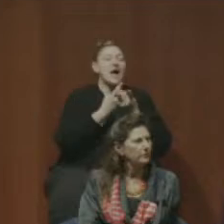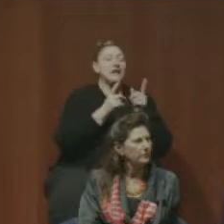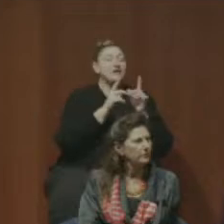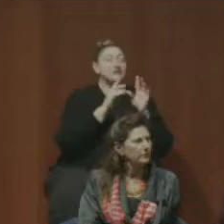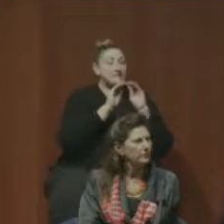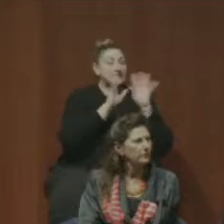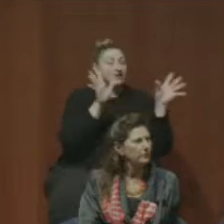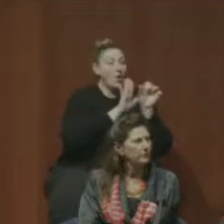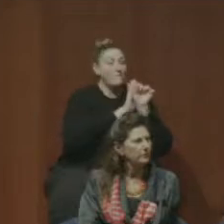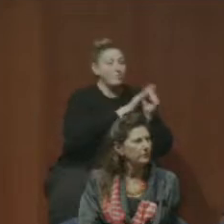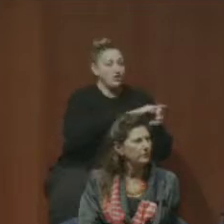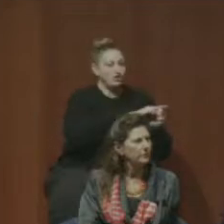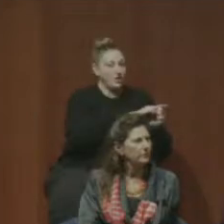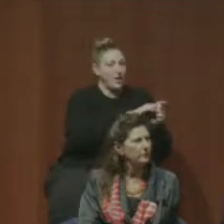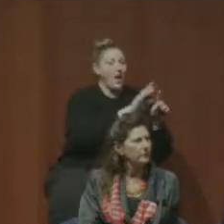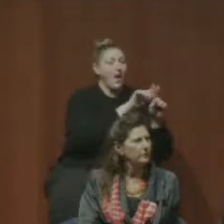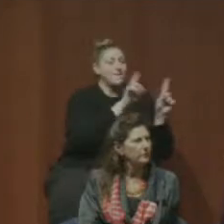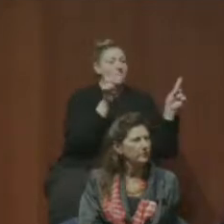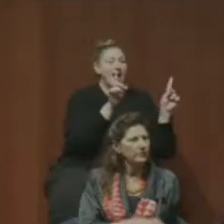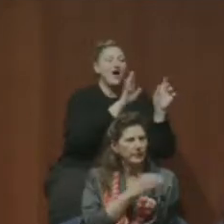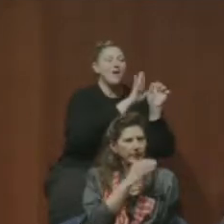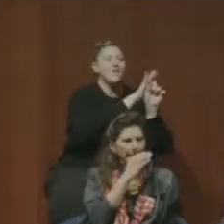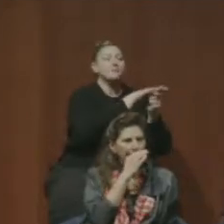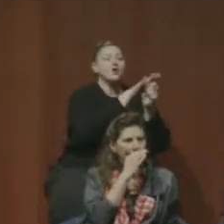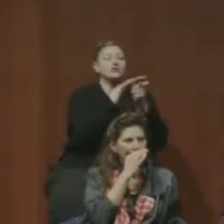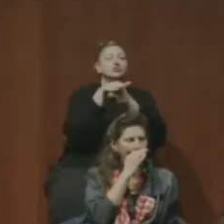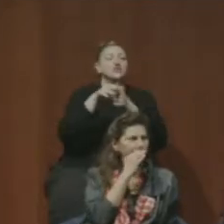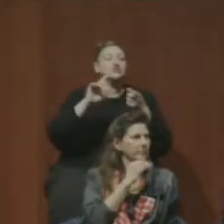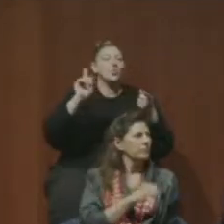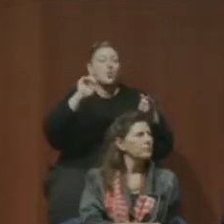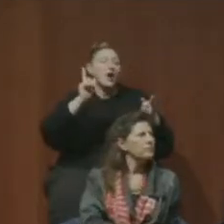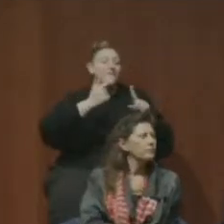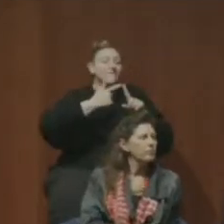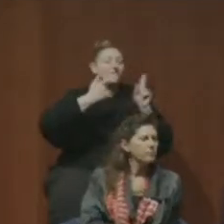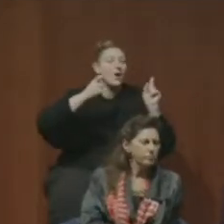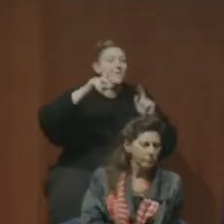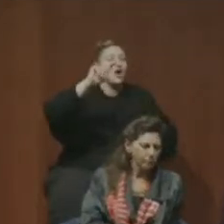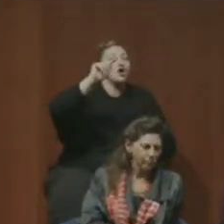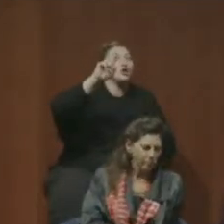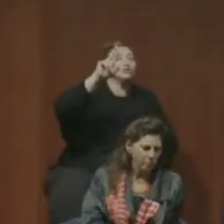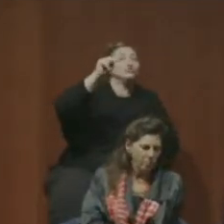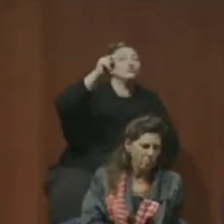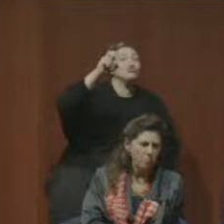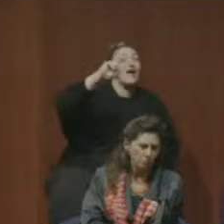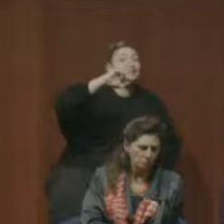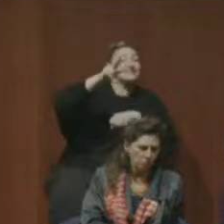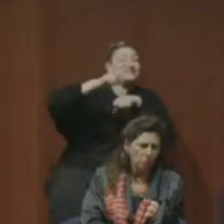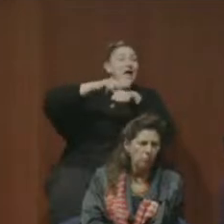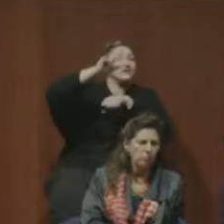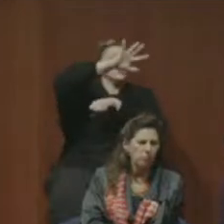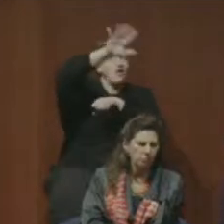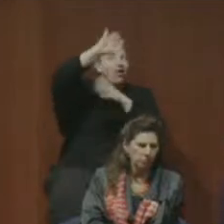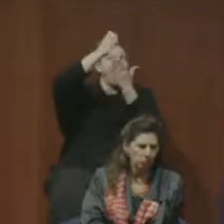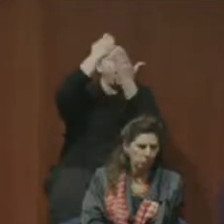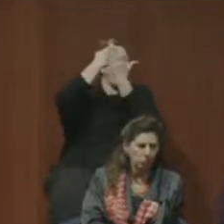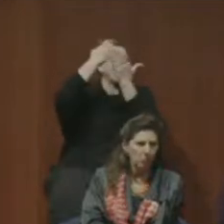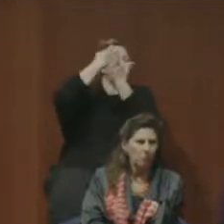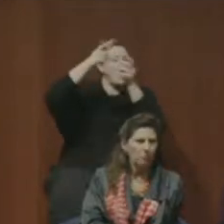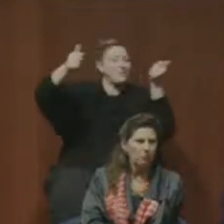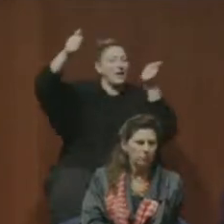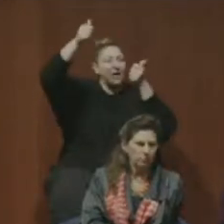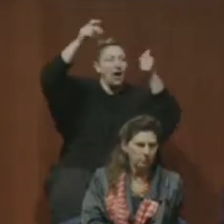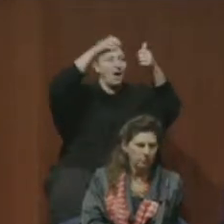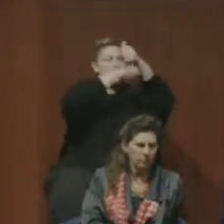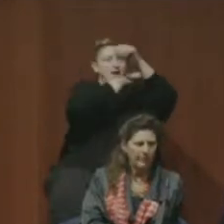oppressions, yes, but distinct oppressions coming from transnationally configured networks of economic and political power, right?